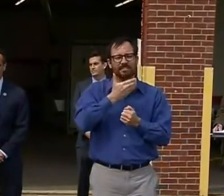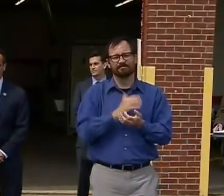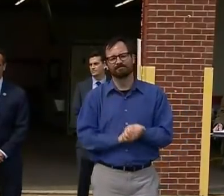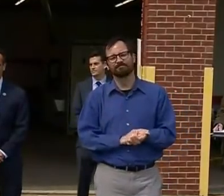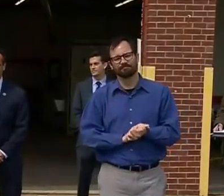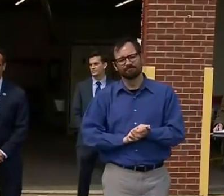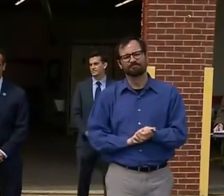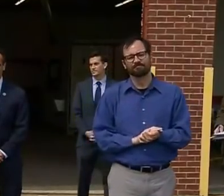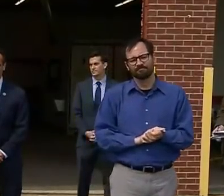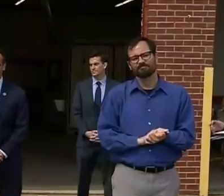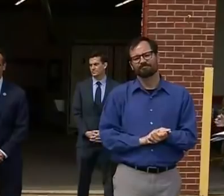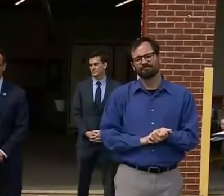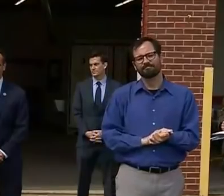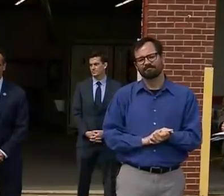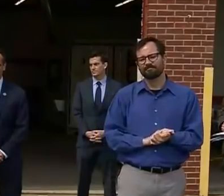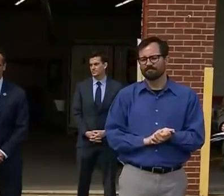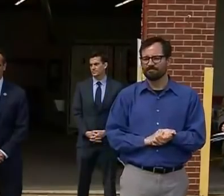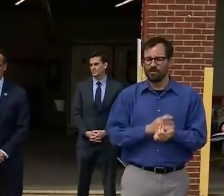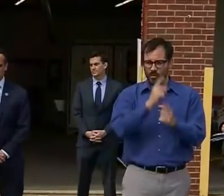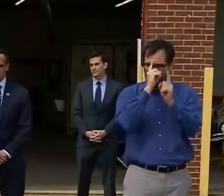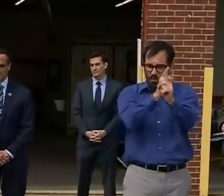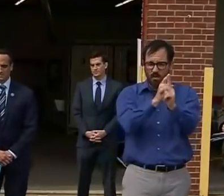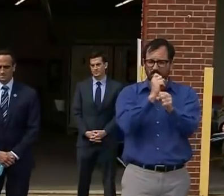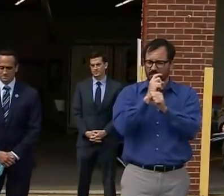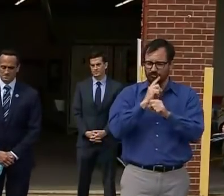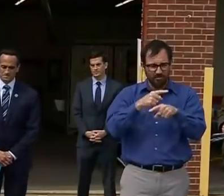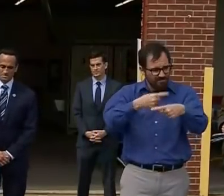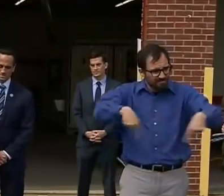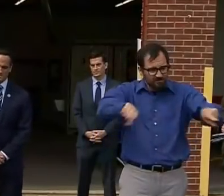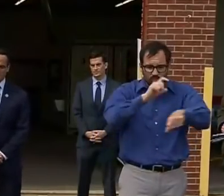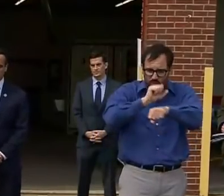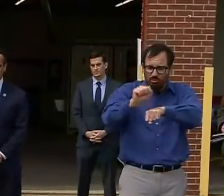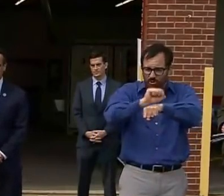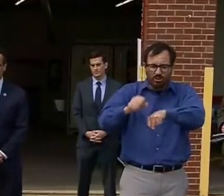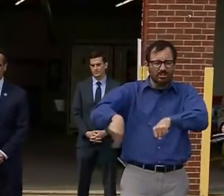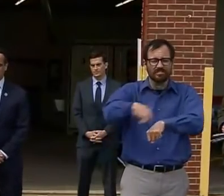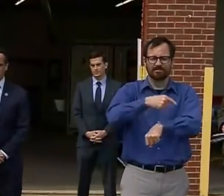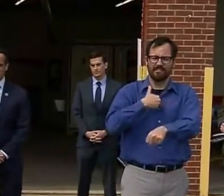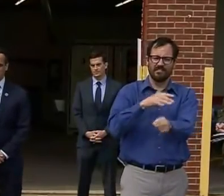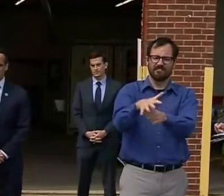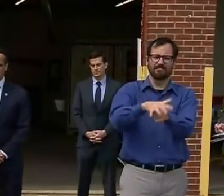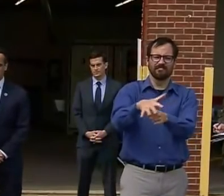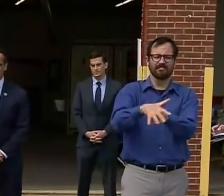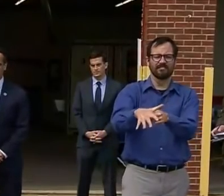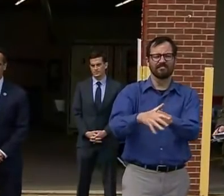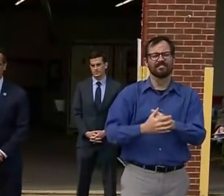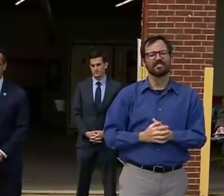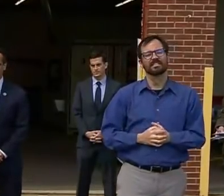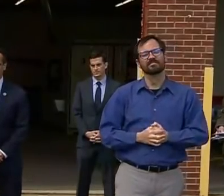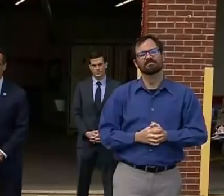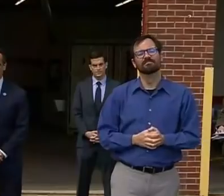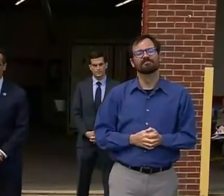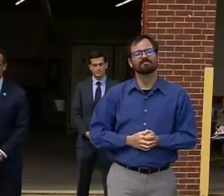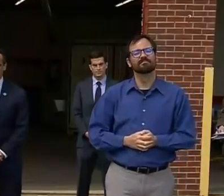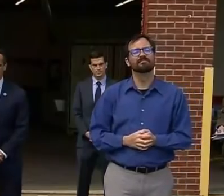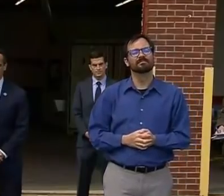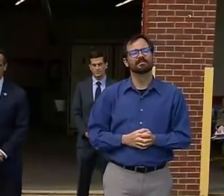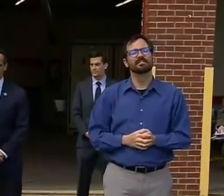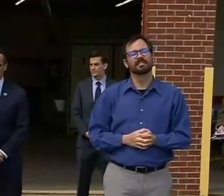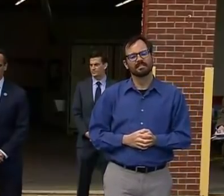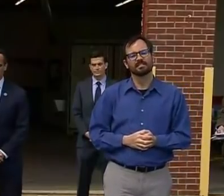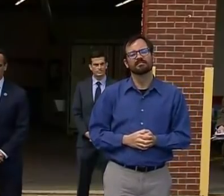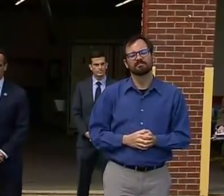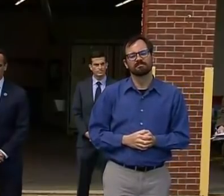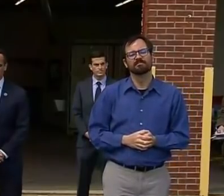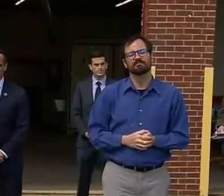biggest challenges, but solutions like the one we're visiting here today will help us aggressively use every means necessary to make sure